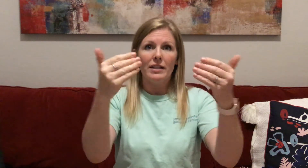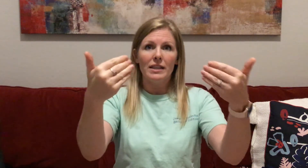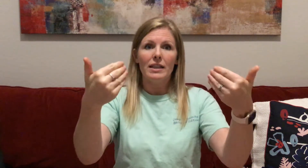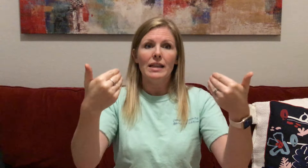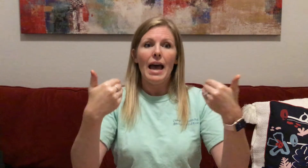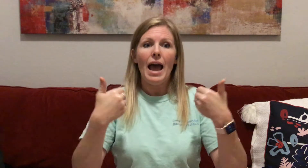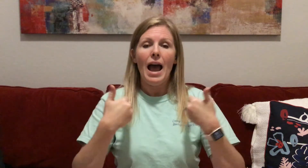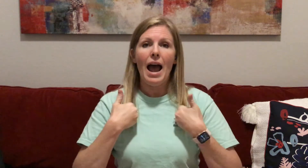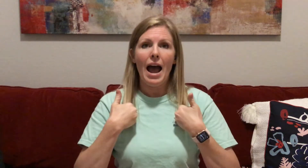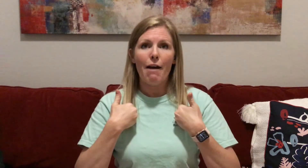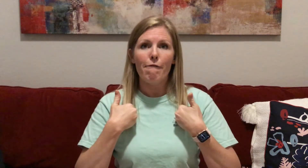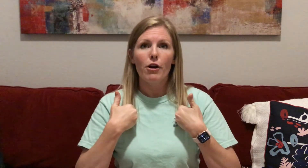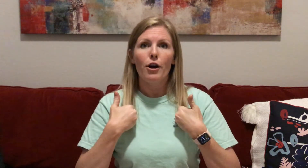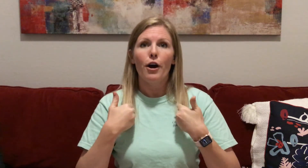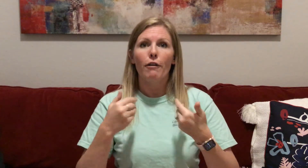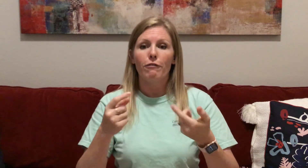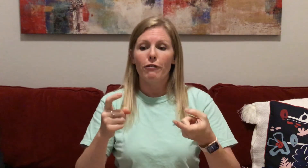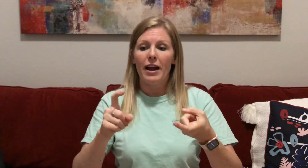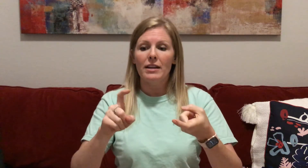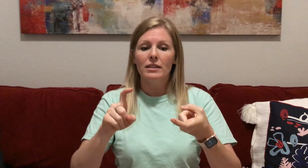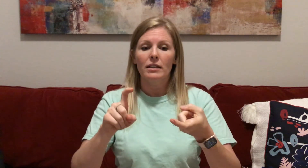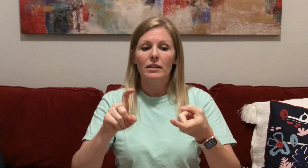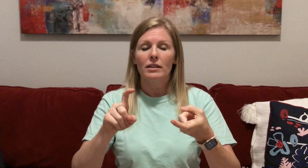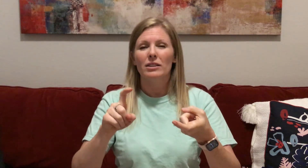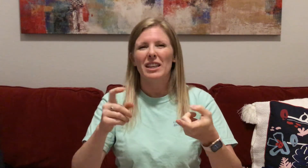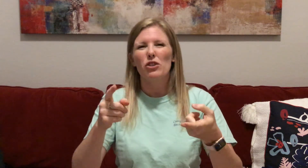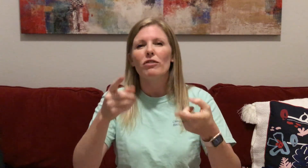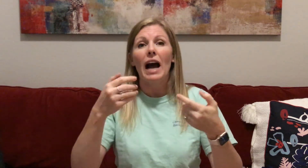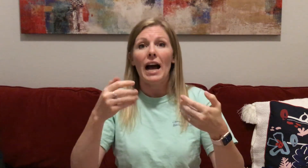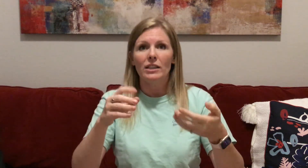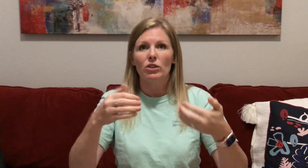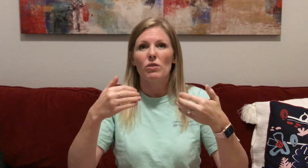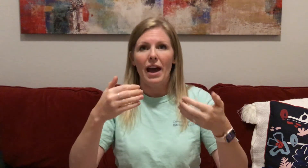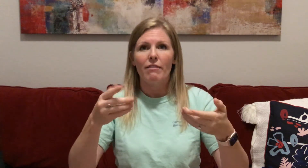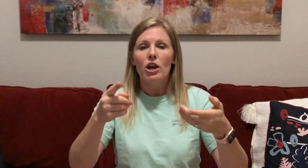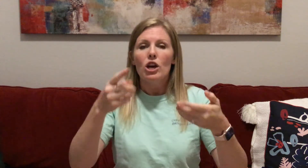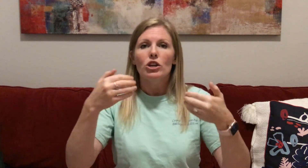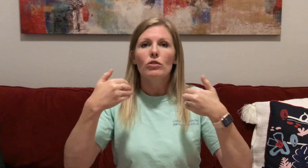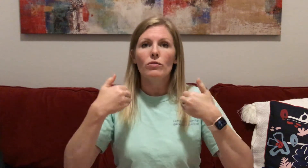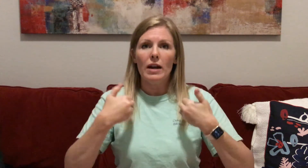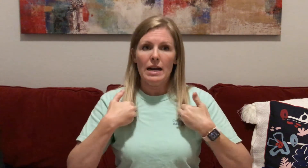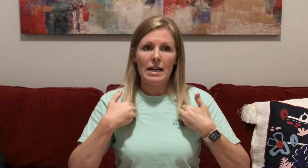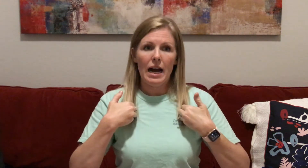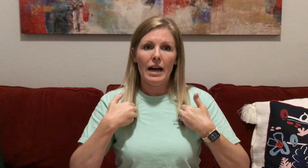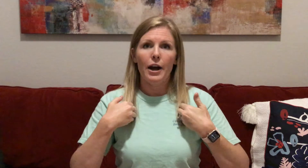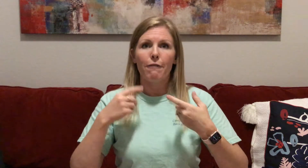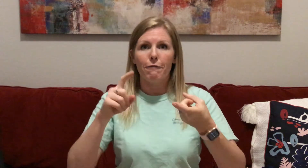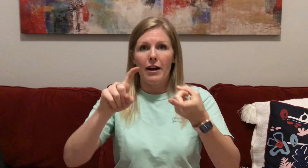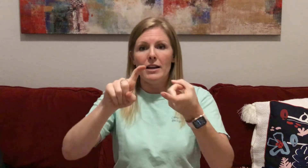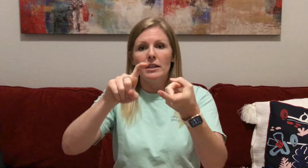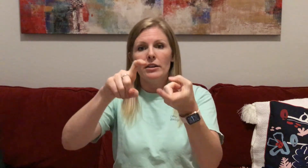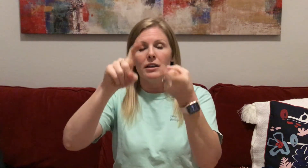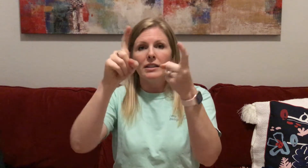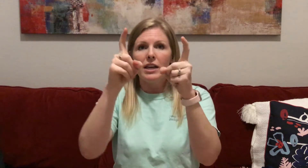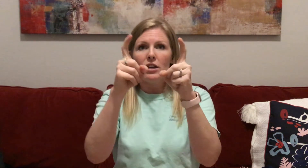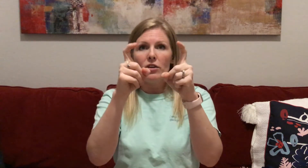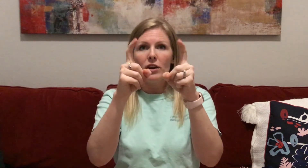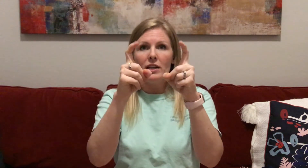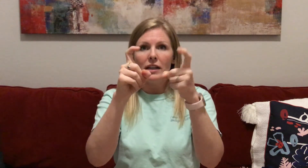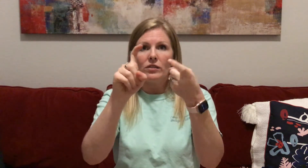this, have a friend, or it's like you've got, so you've got a friend. You're going to take your index